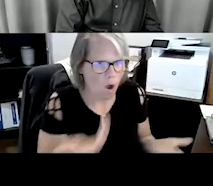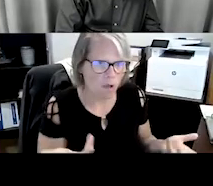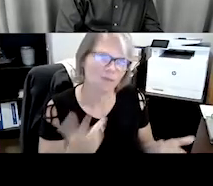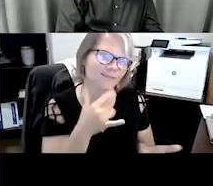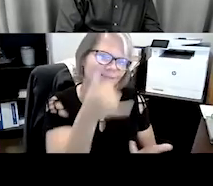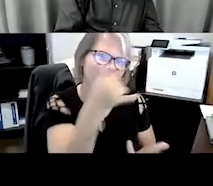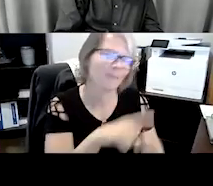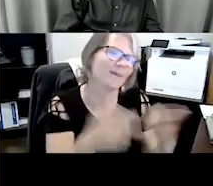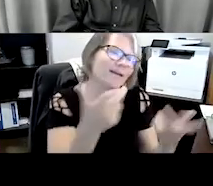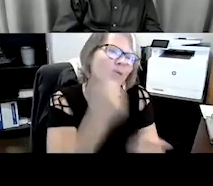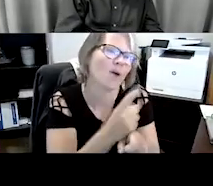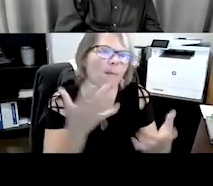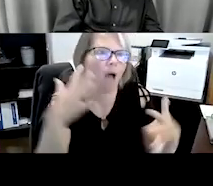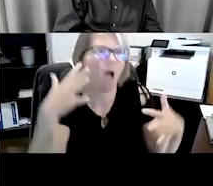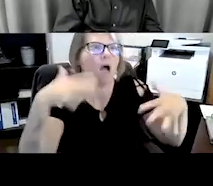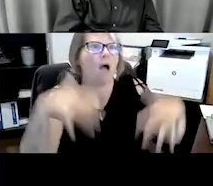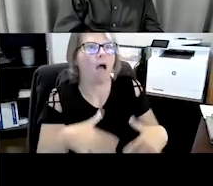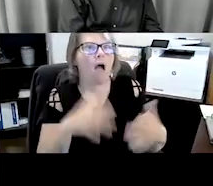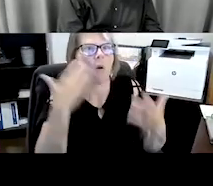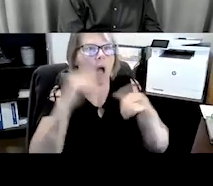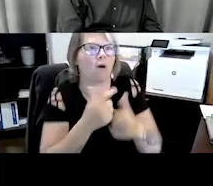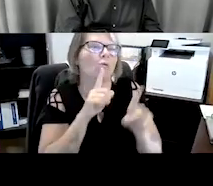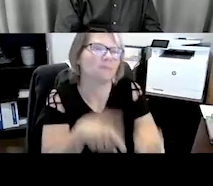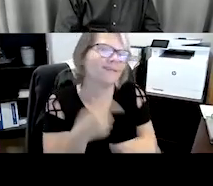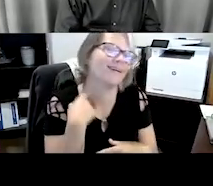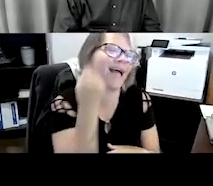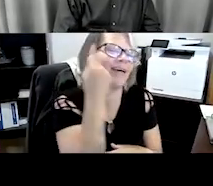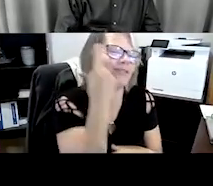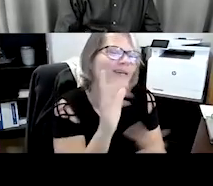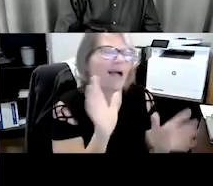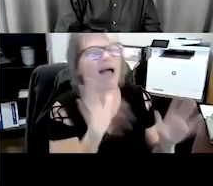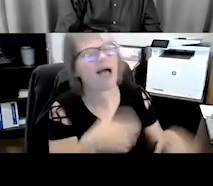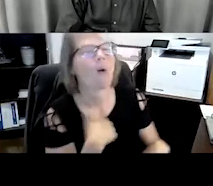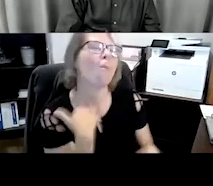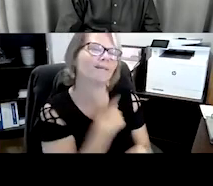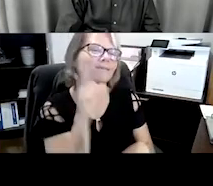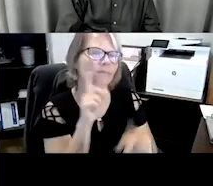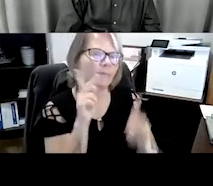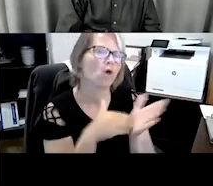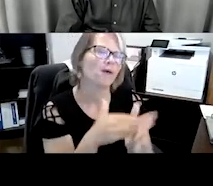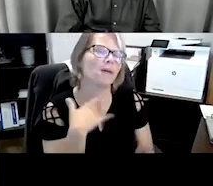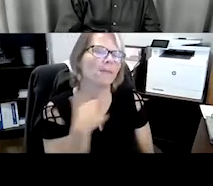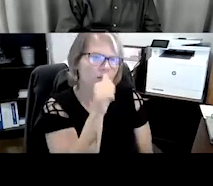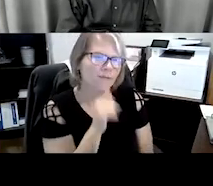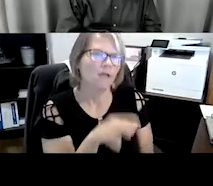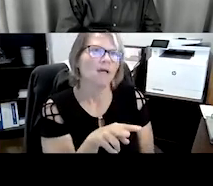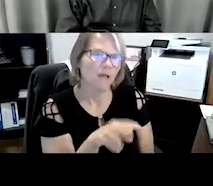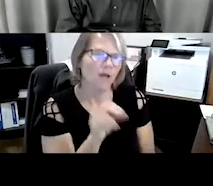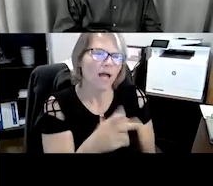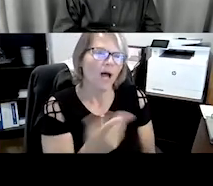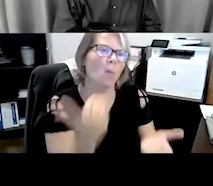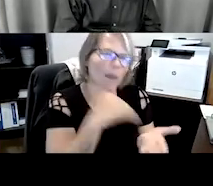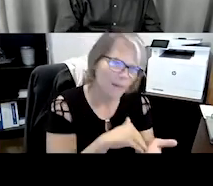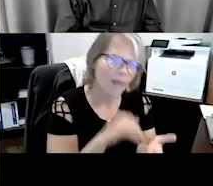4 on the sign. What's the big deal? What am I doing wrong here? I'm holding up a 4, but people just they look like they're, again, the deer in the